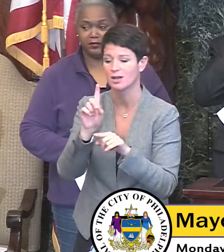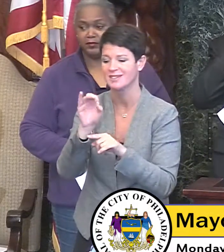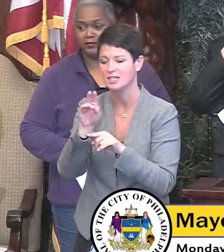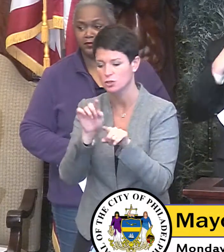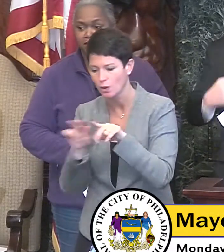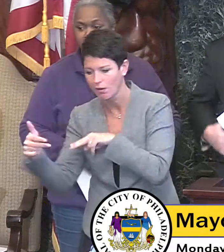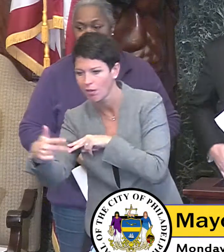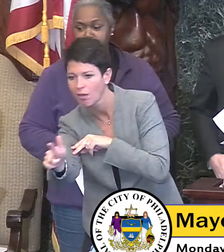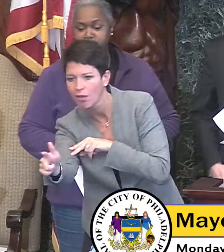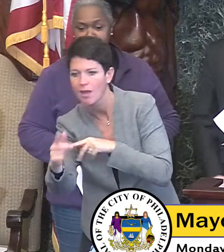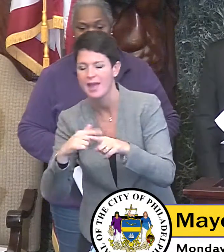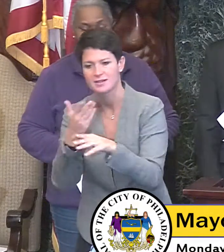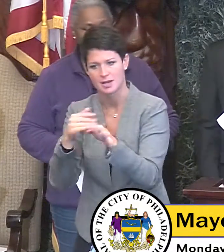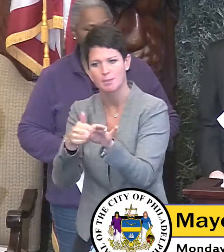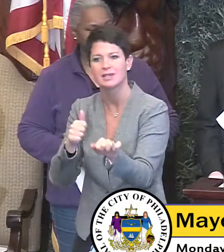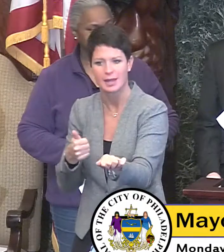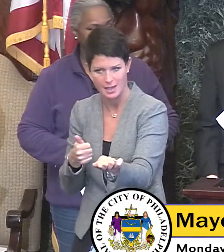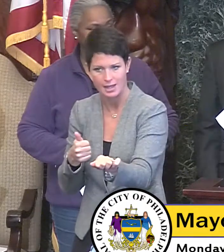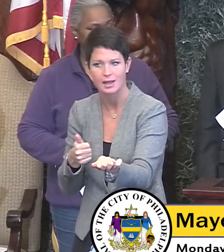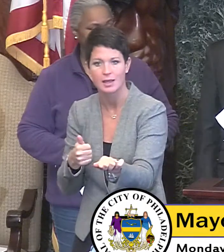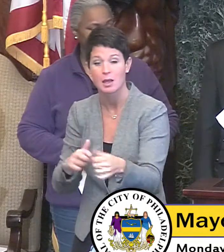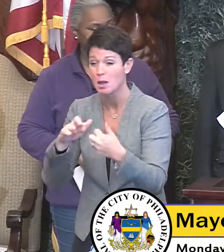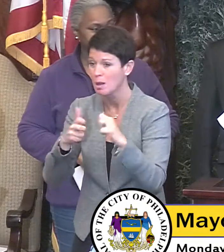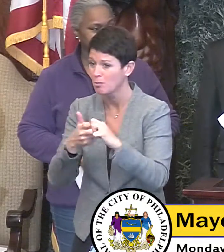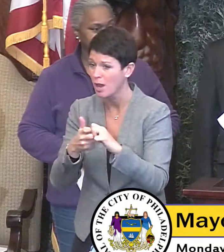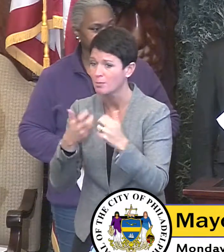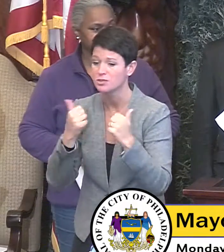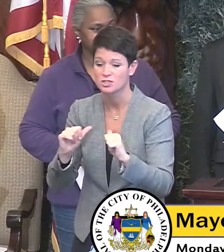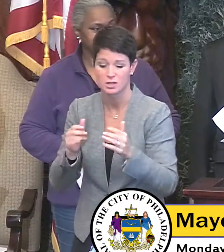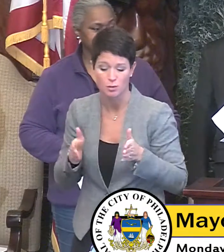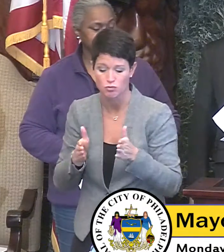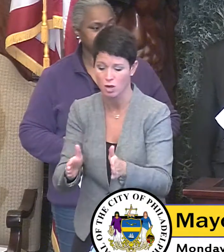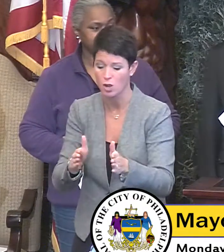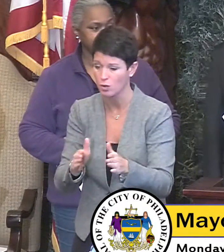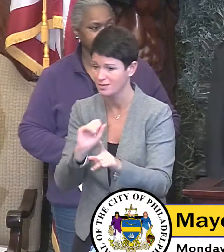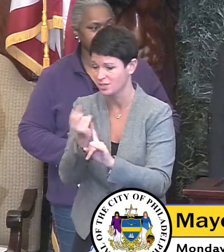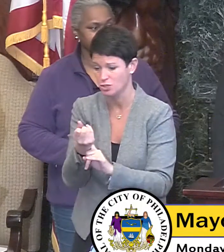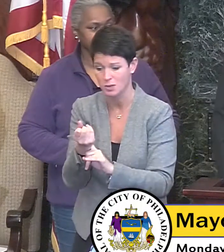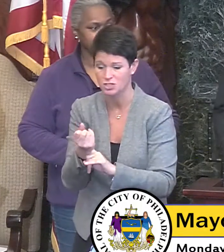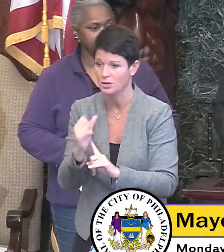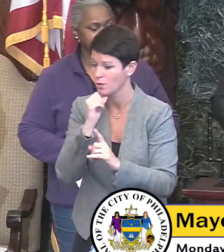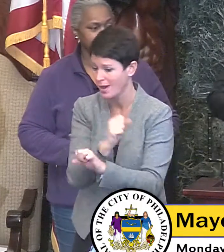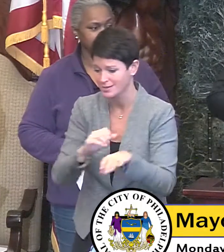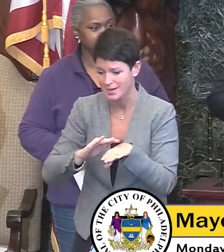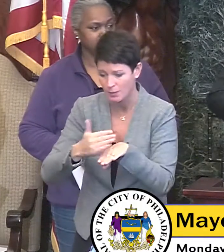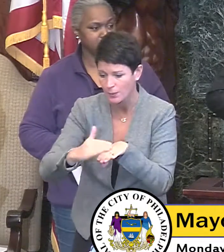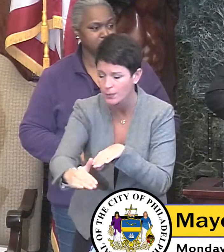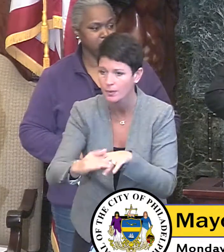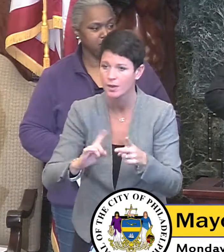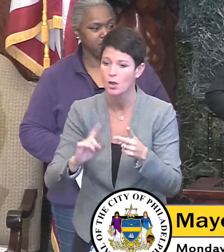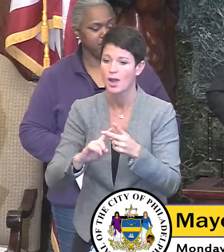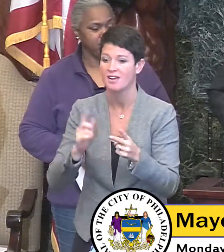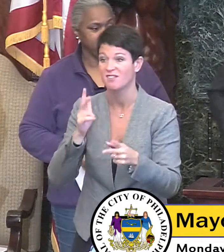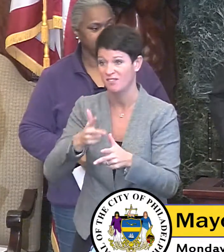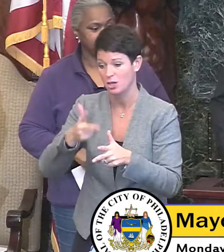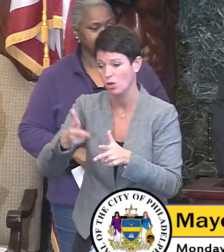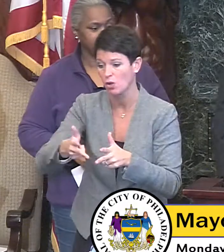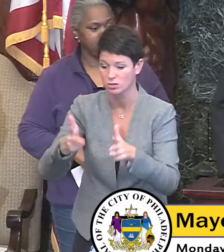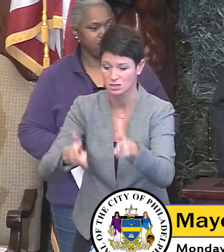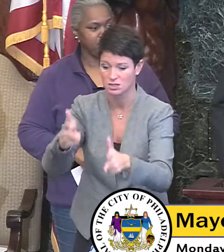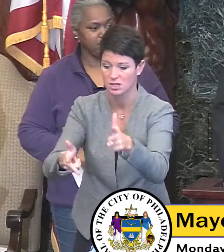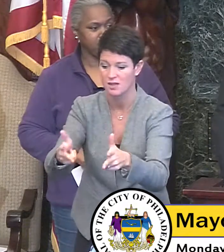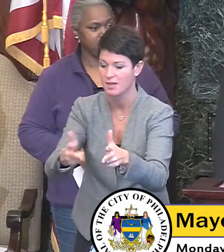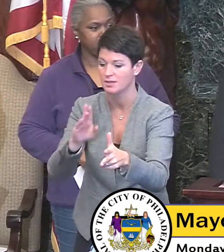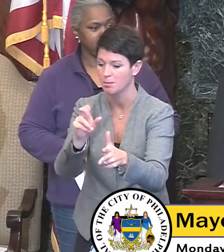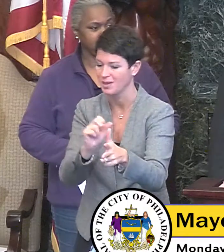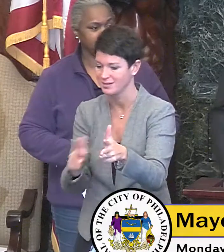delays. The issues with this are still road conditions and vehicles parked in ways that are